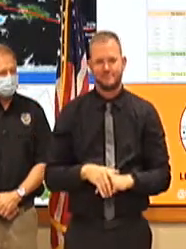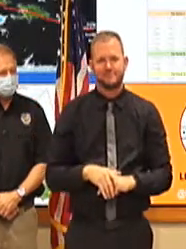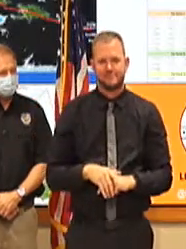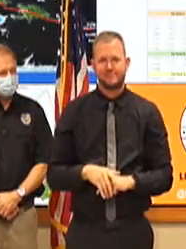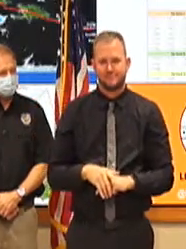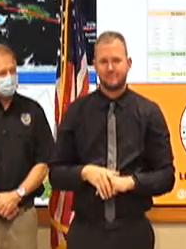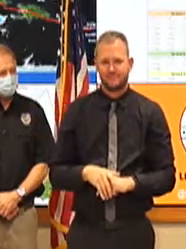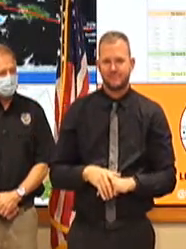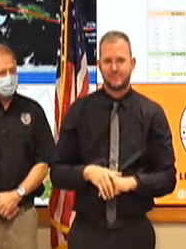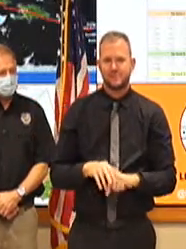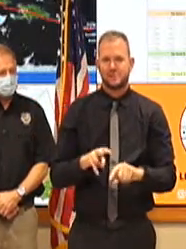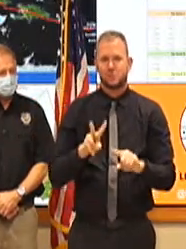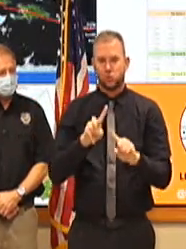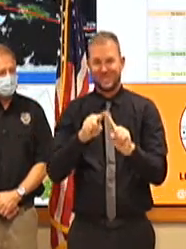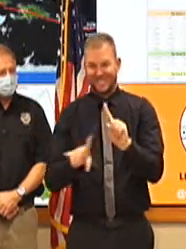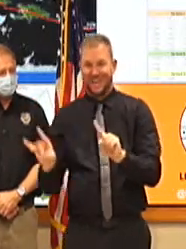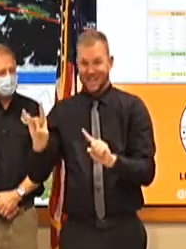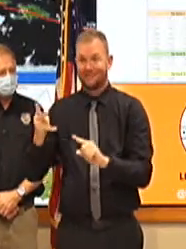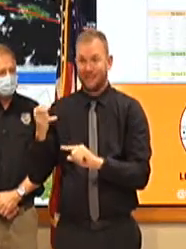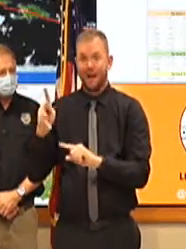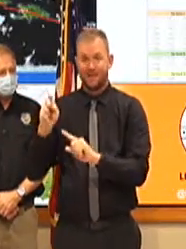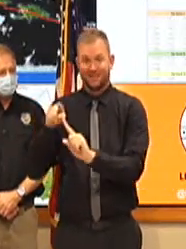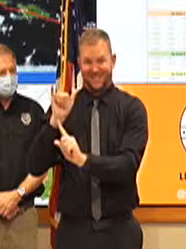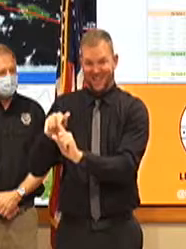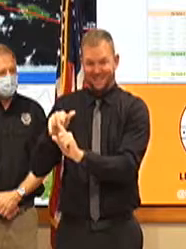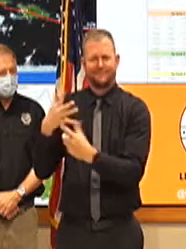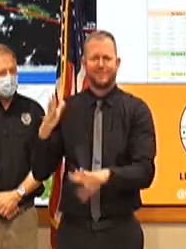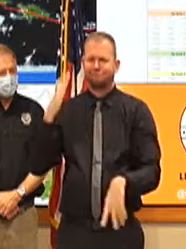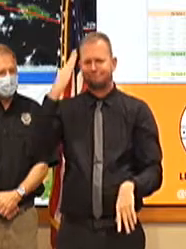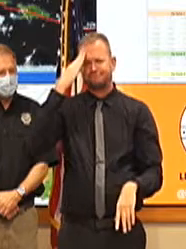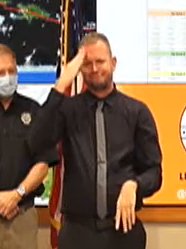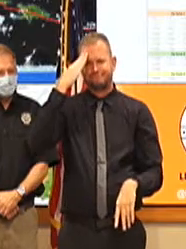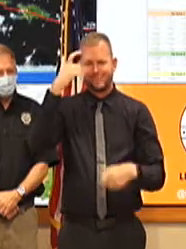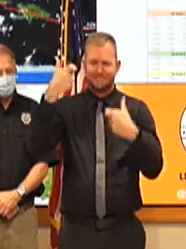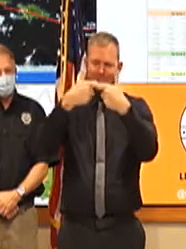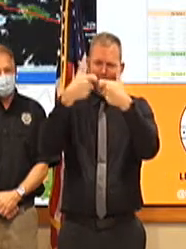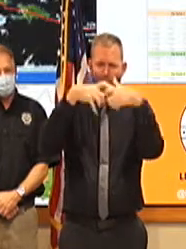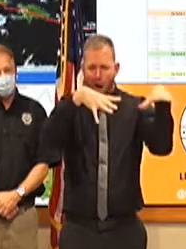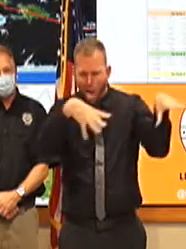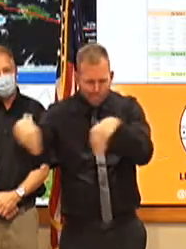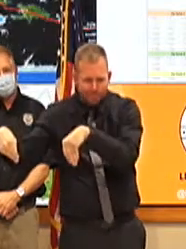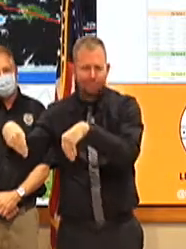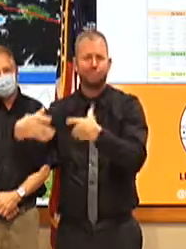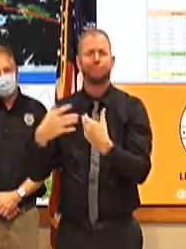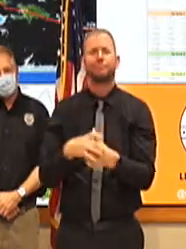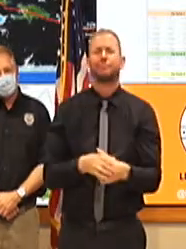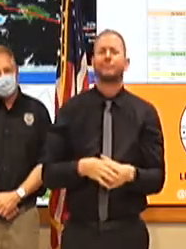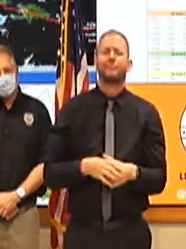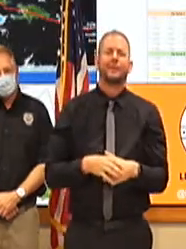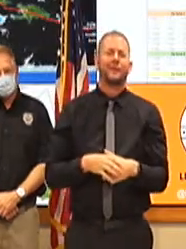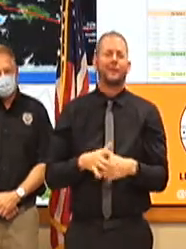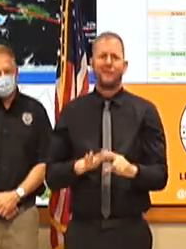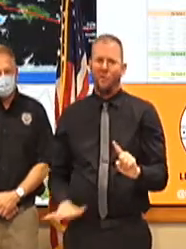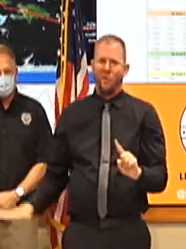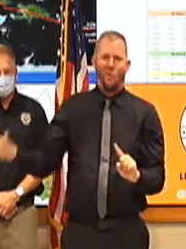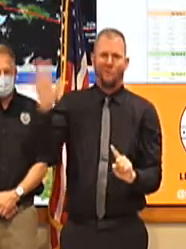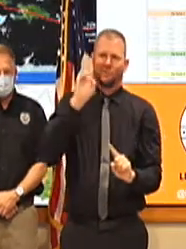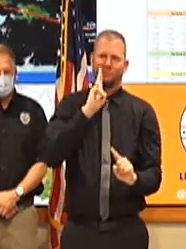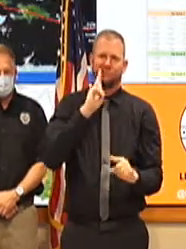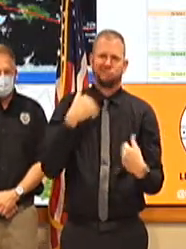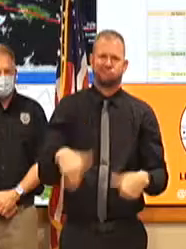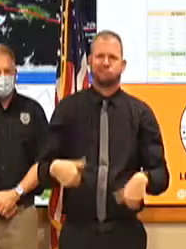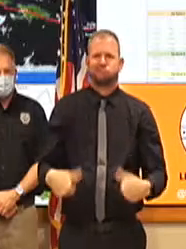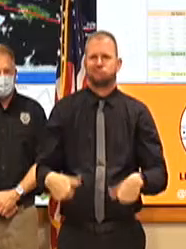through, people lost power pretty much throughout the entire city, and people were